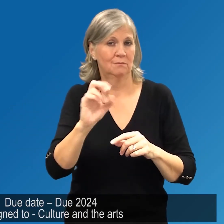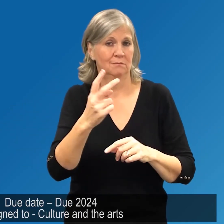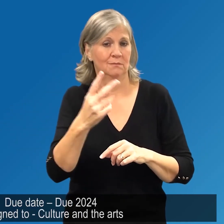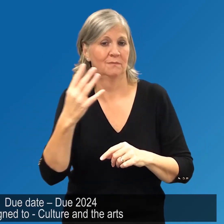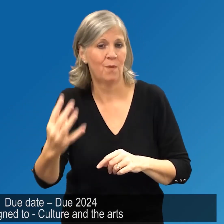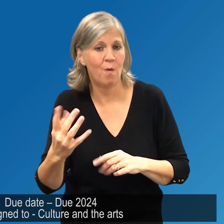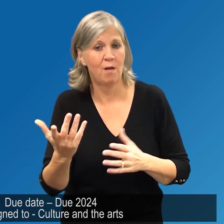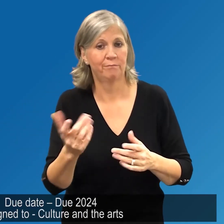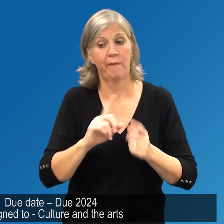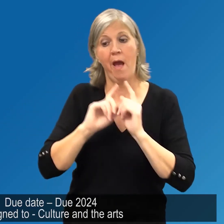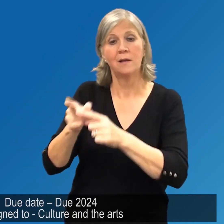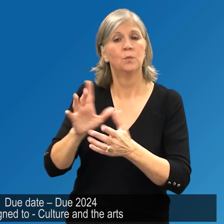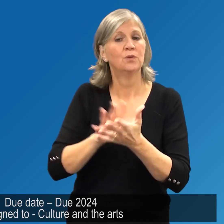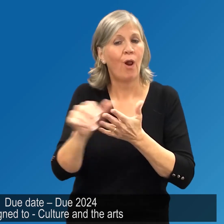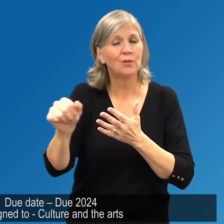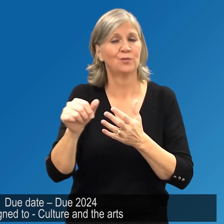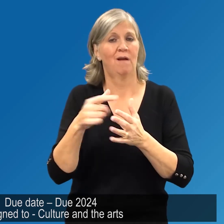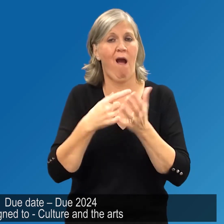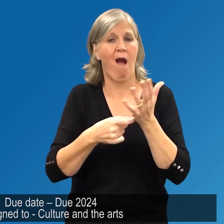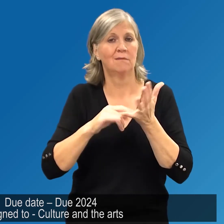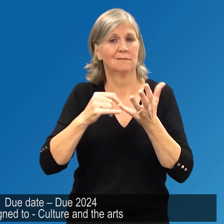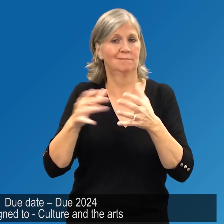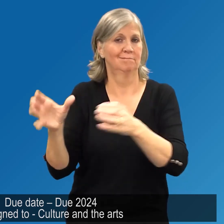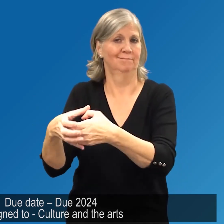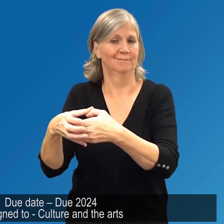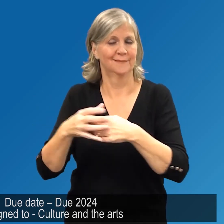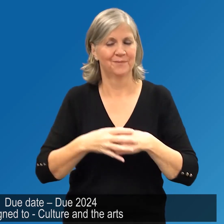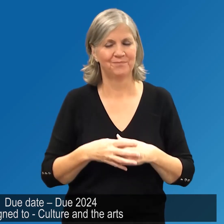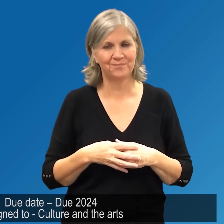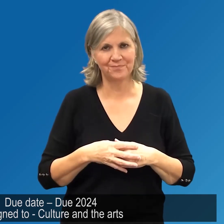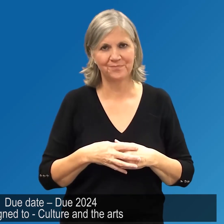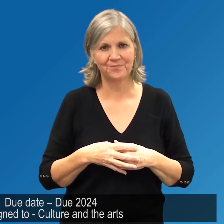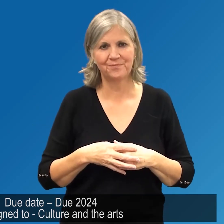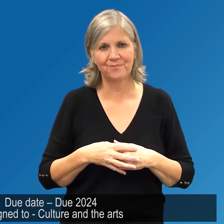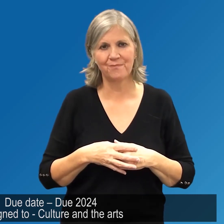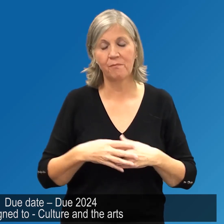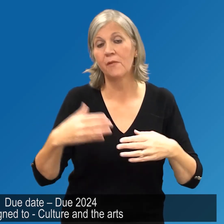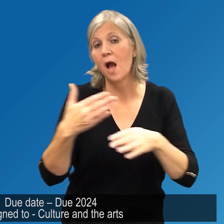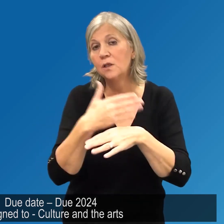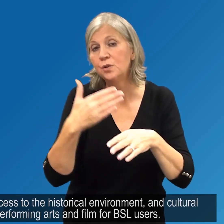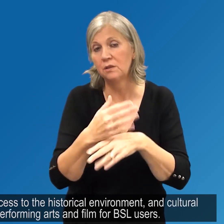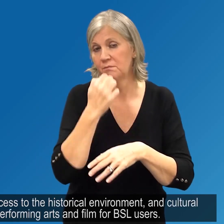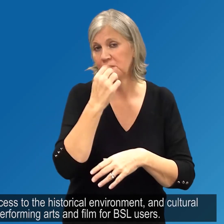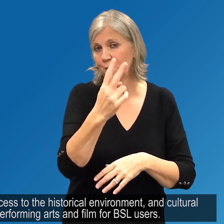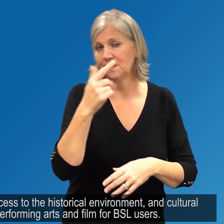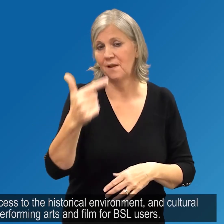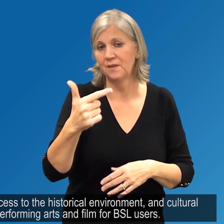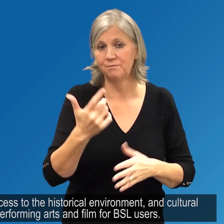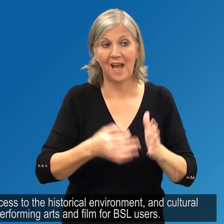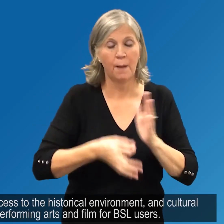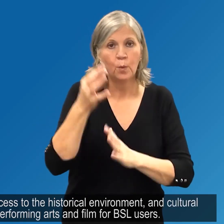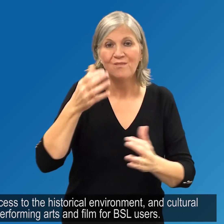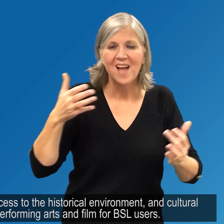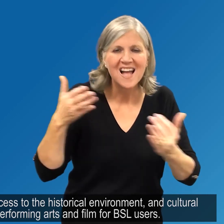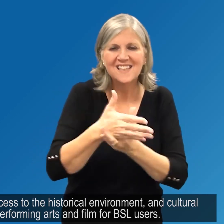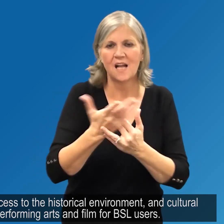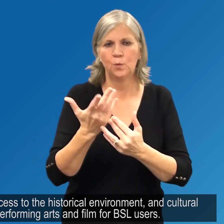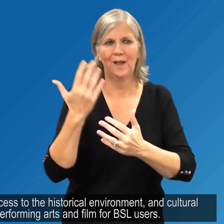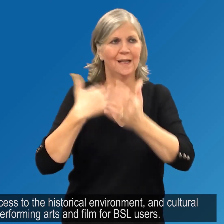Due date, Due 2024. Assigned to Culture and the Arts. Action